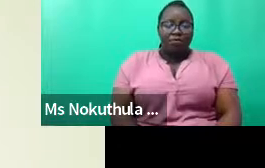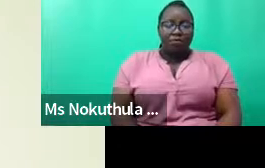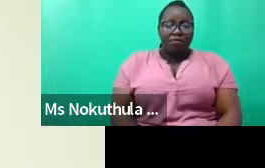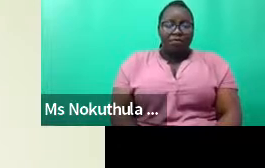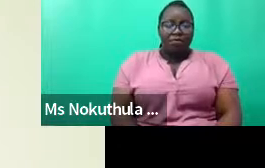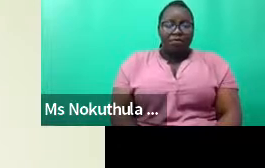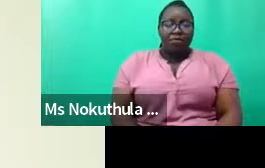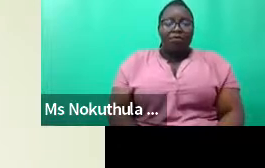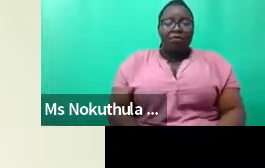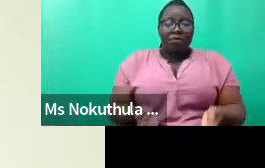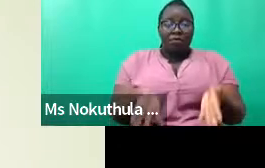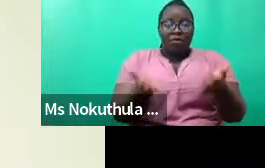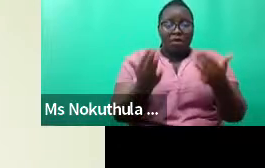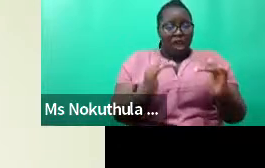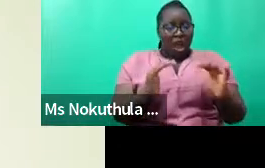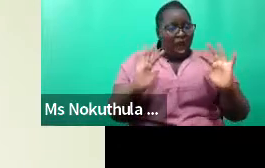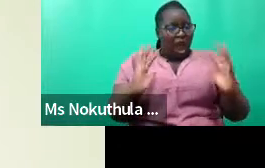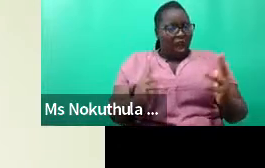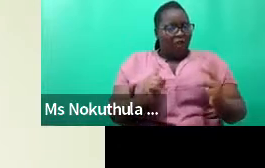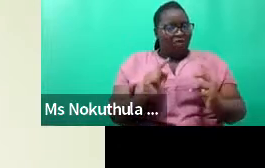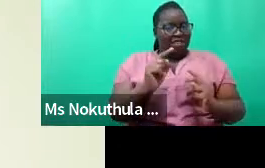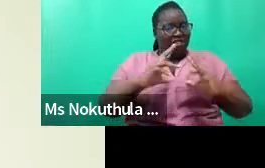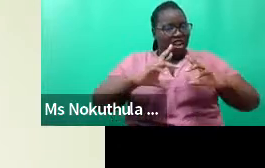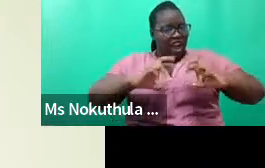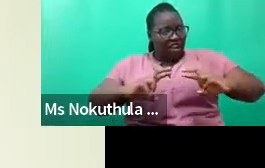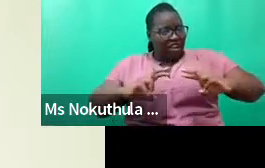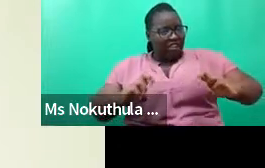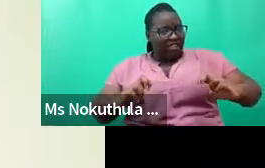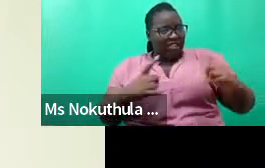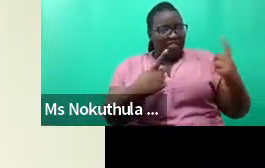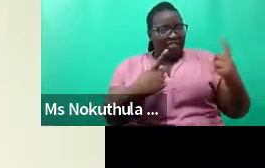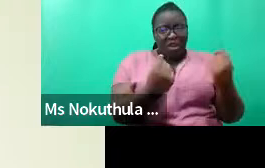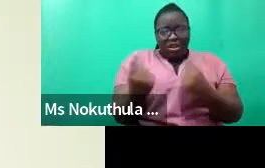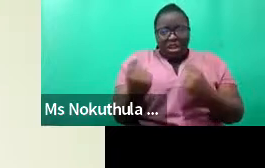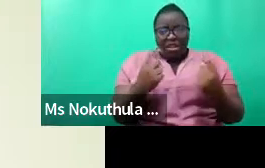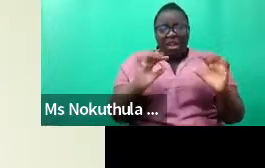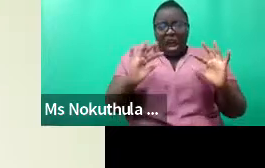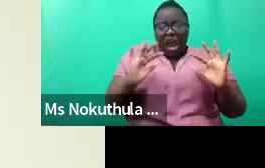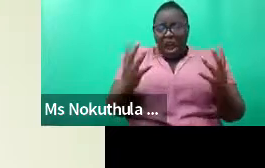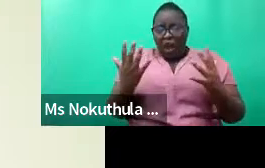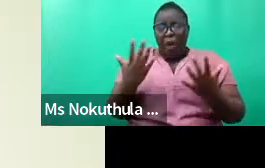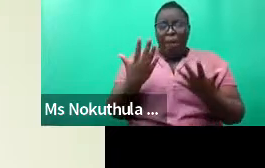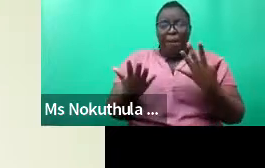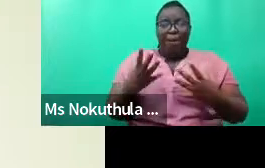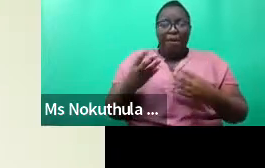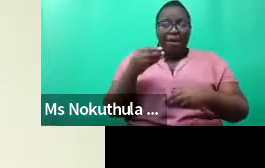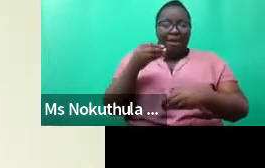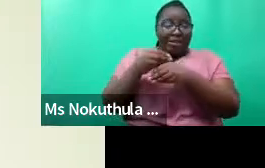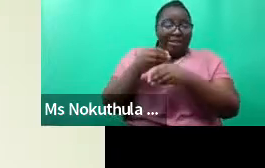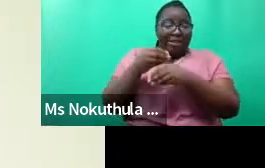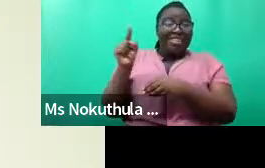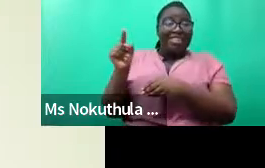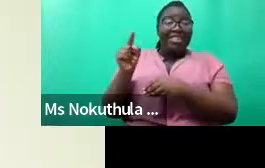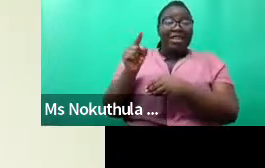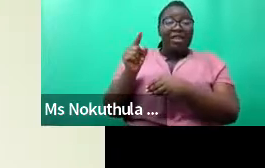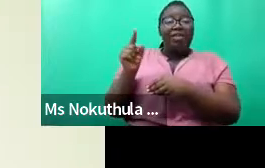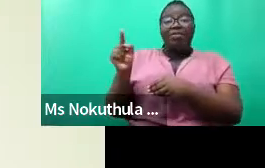How was the study conducted? We might add, first and foremost, the study received